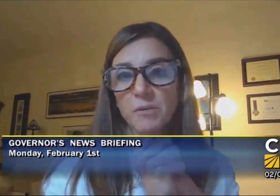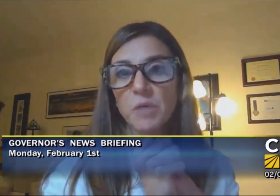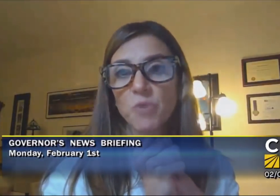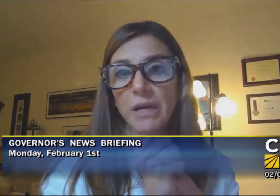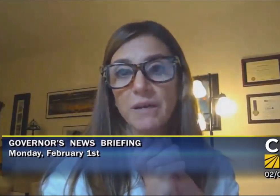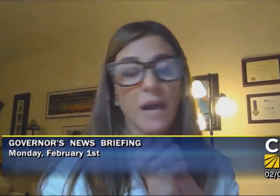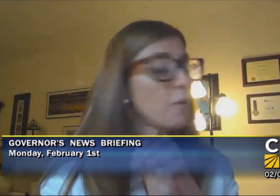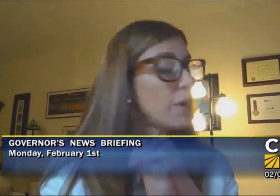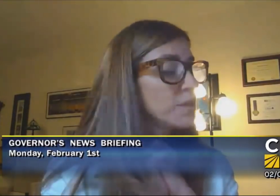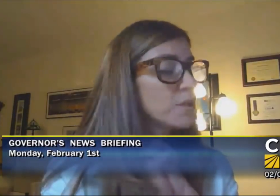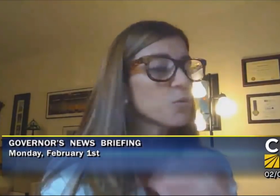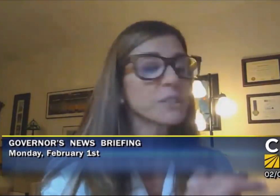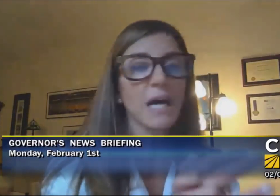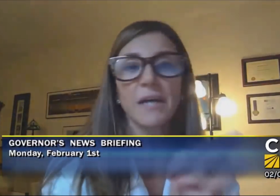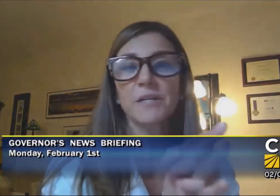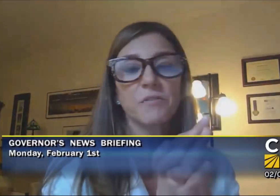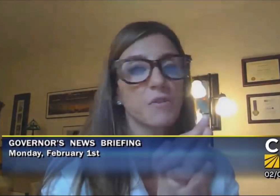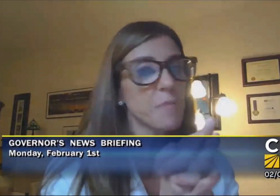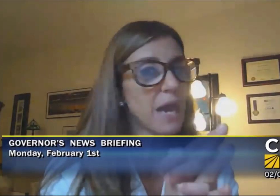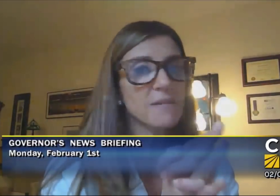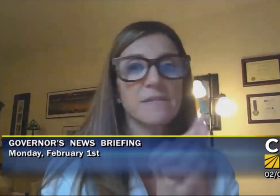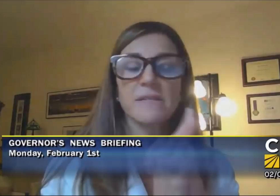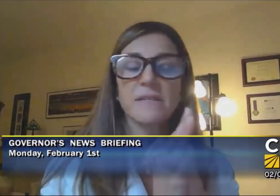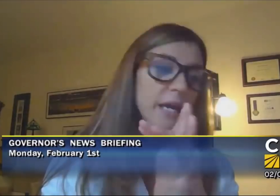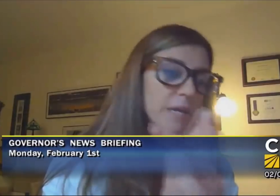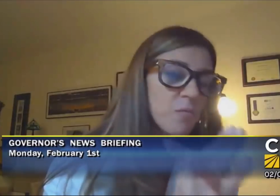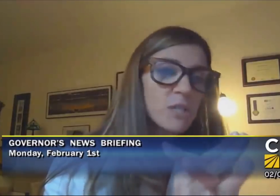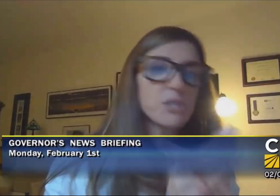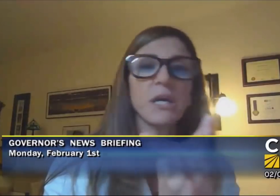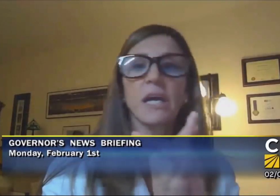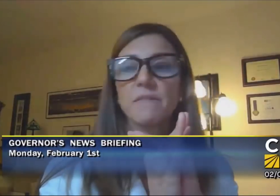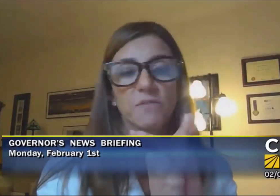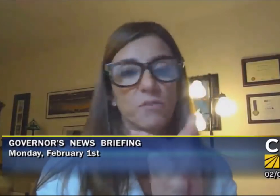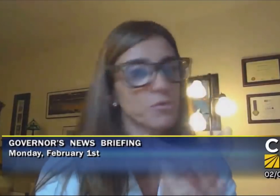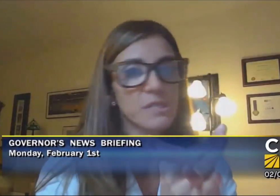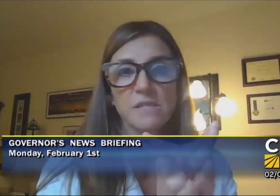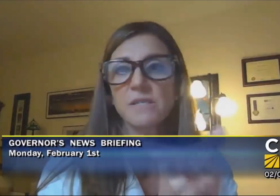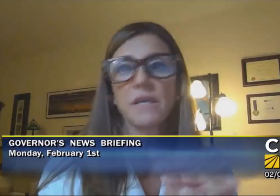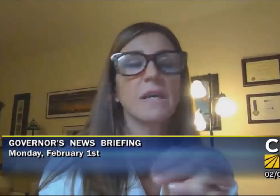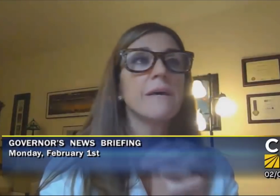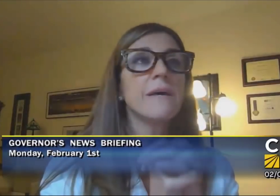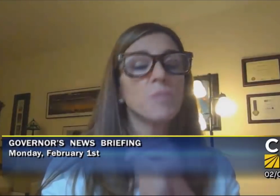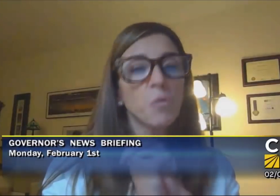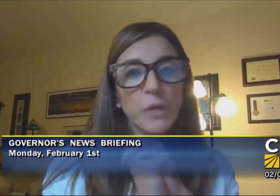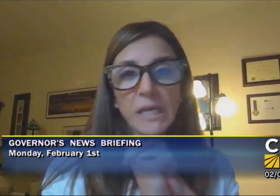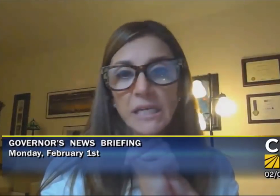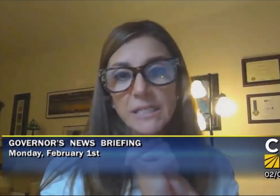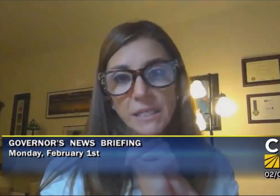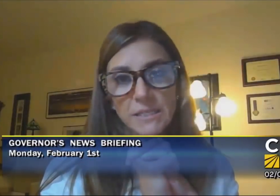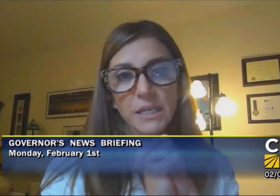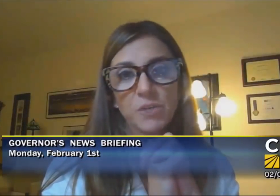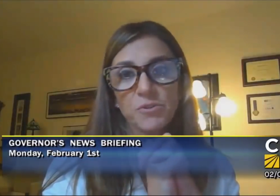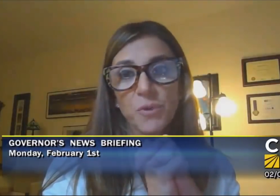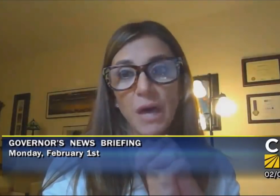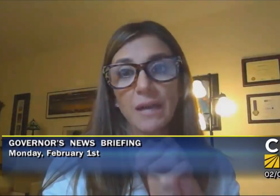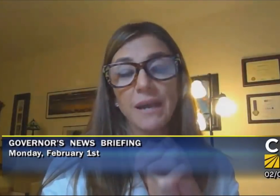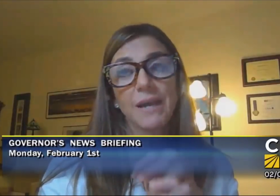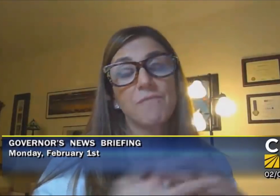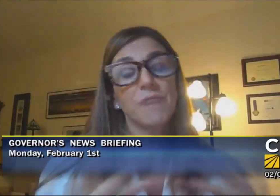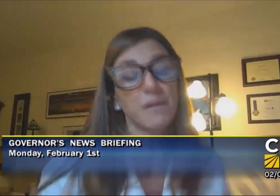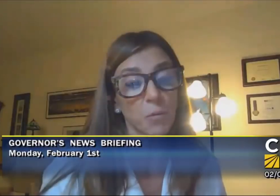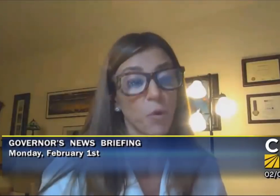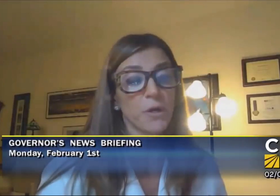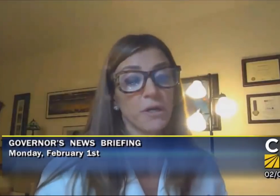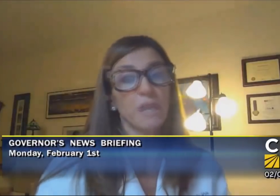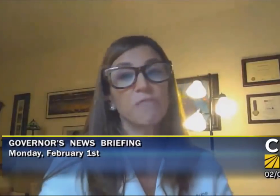in our armamentarium right now. I know we're tired of the mask and the hand washing and the social distancing, but we need to continue to